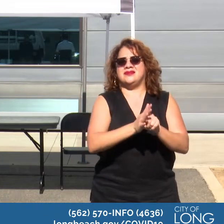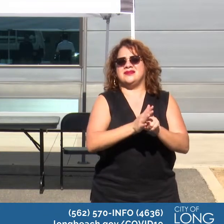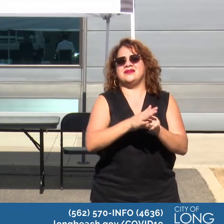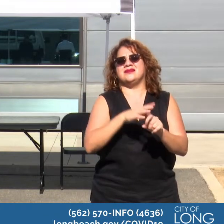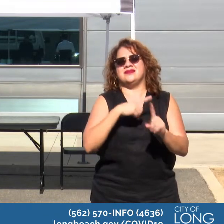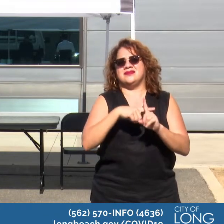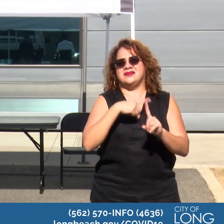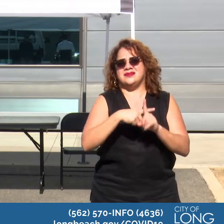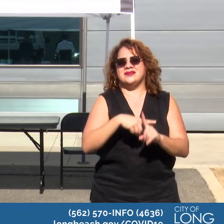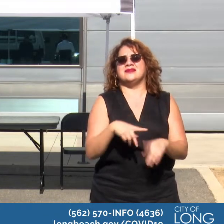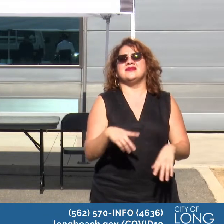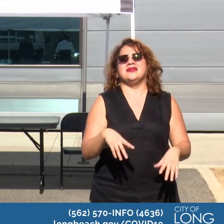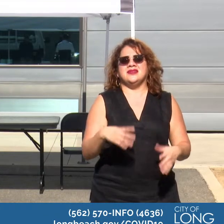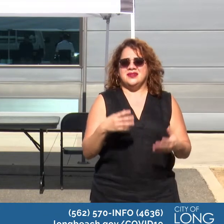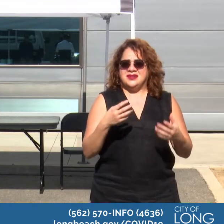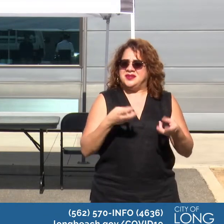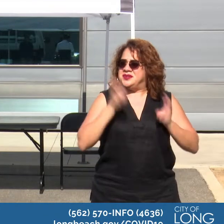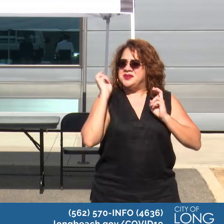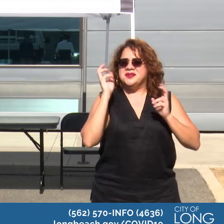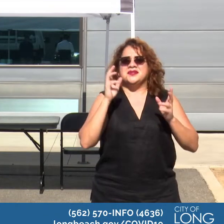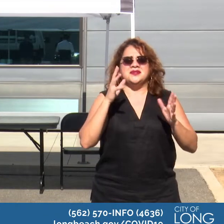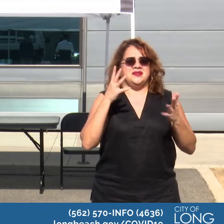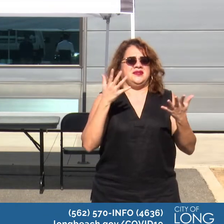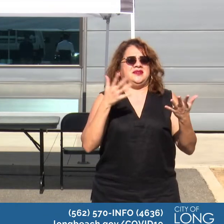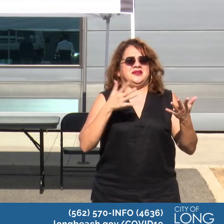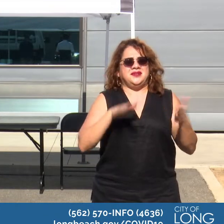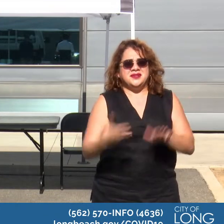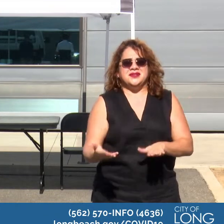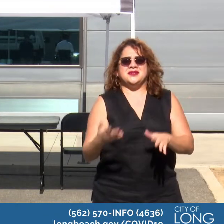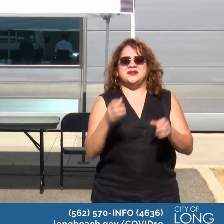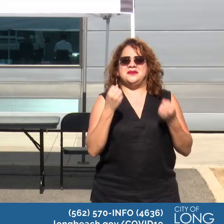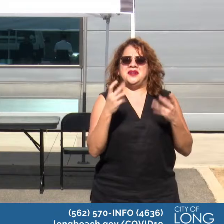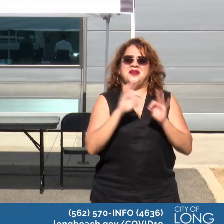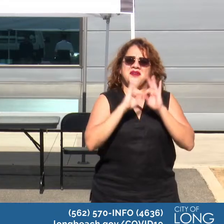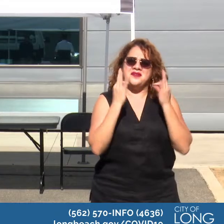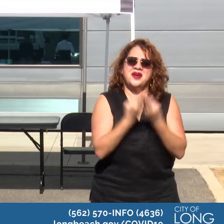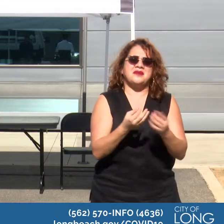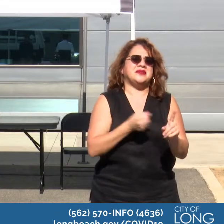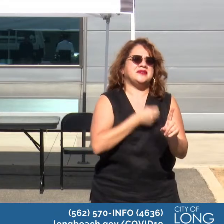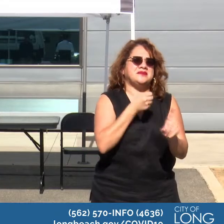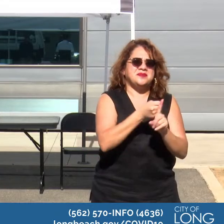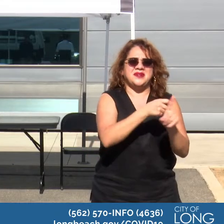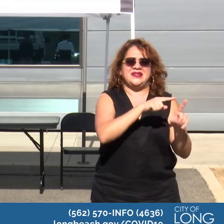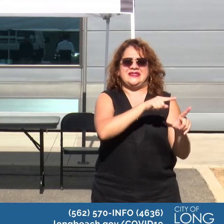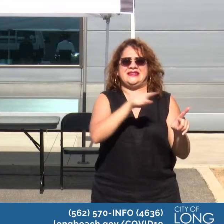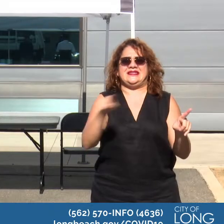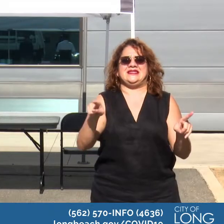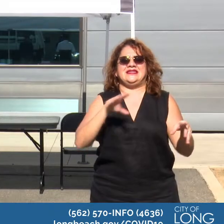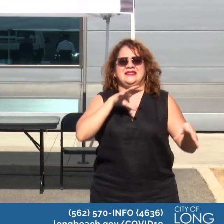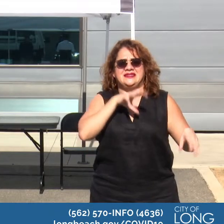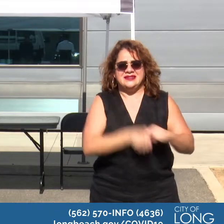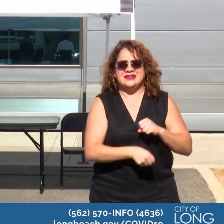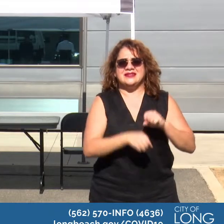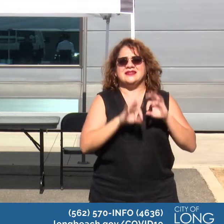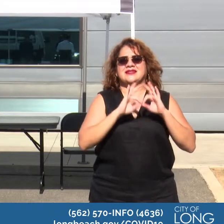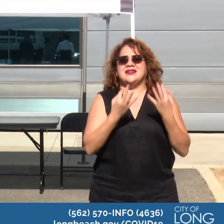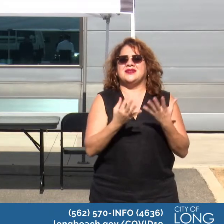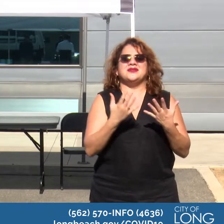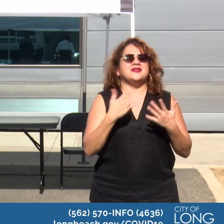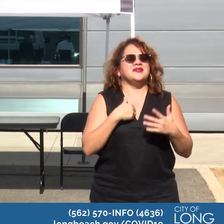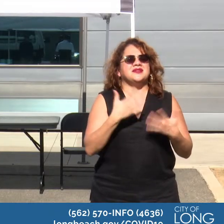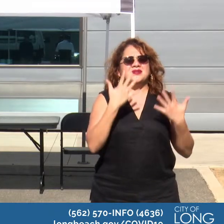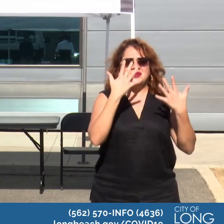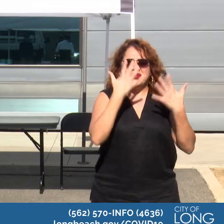and folks that have been impacted across the city. To those family members and to friends and coworkers, our love and our prayers are with